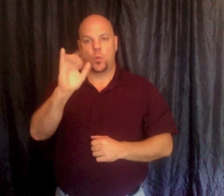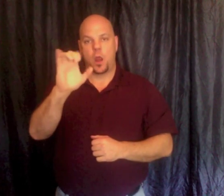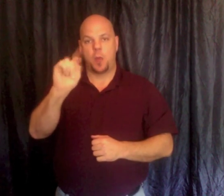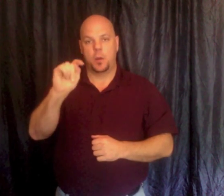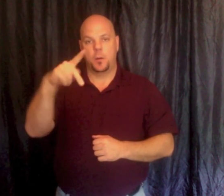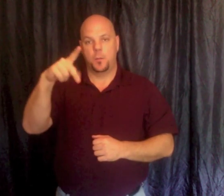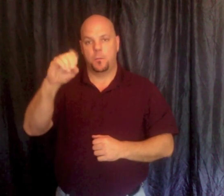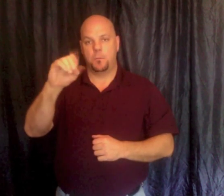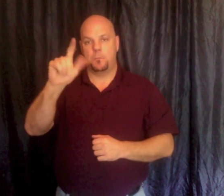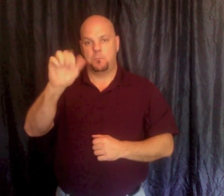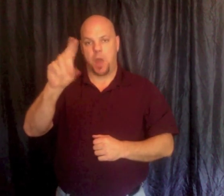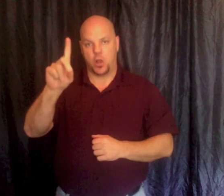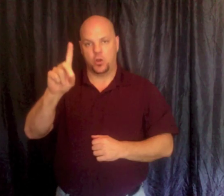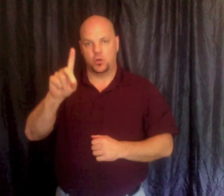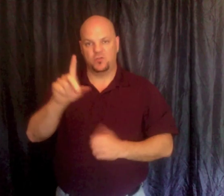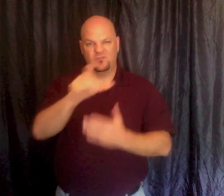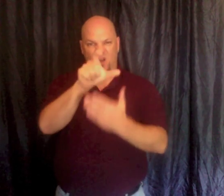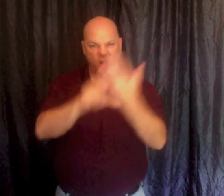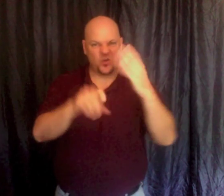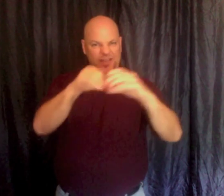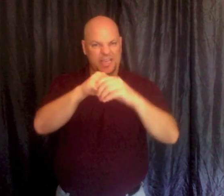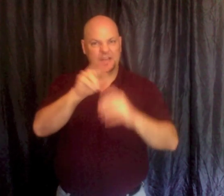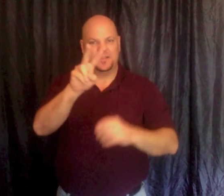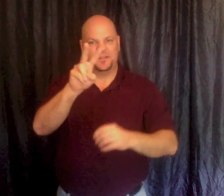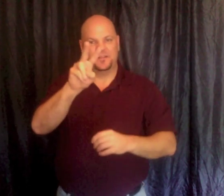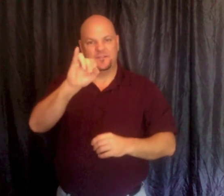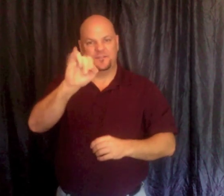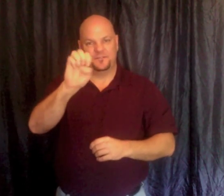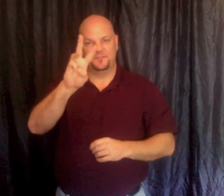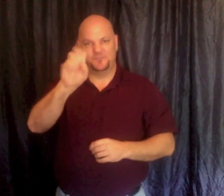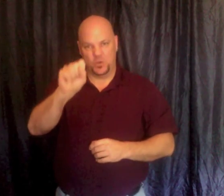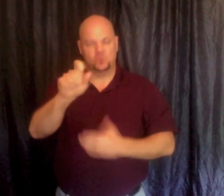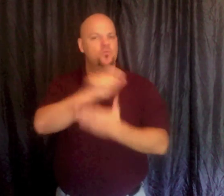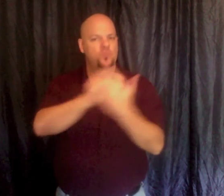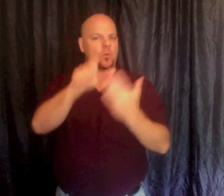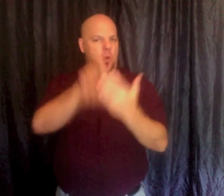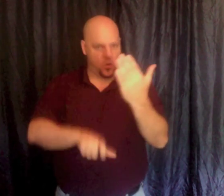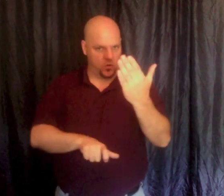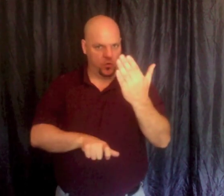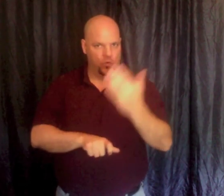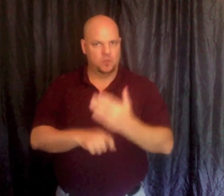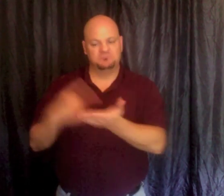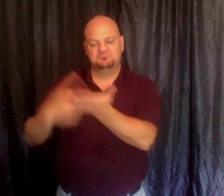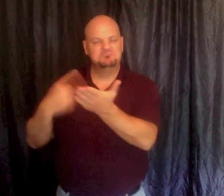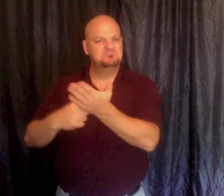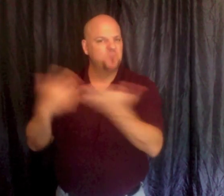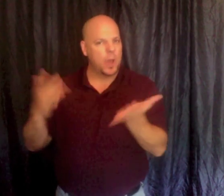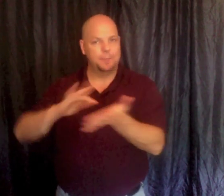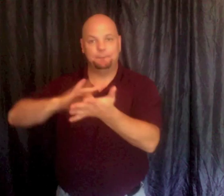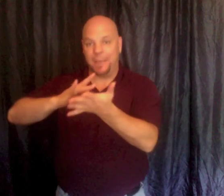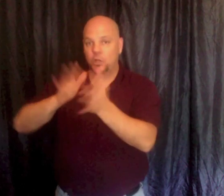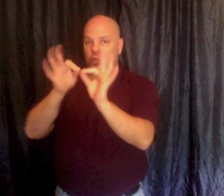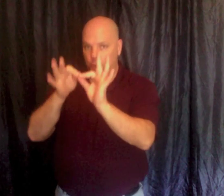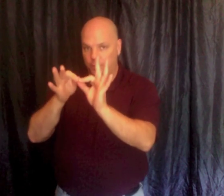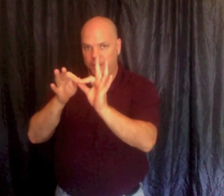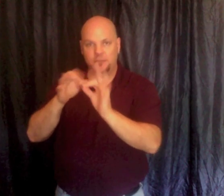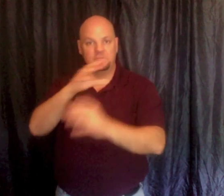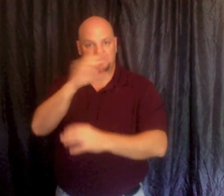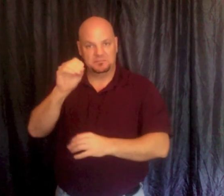Views wrote an article, and they said, and they were talking about medical interpreting and case conferencing,